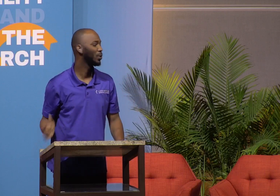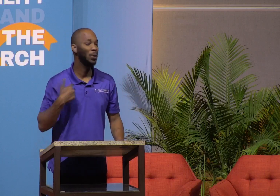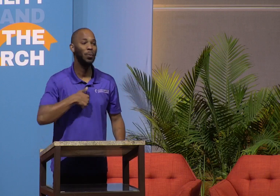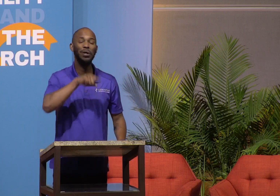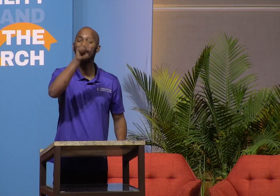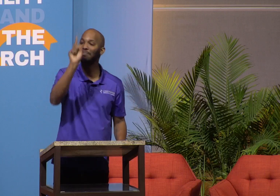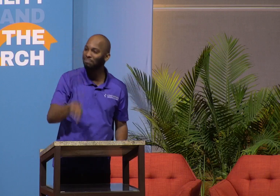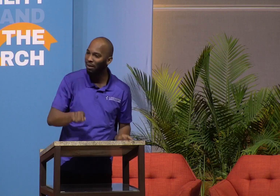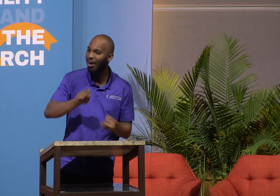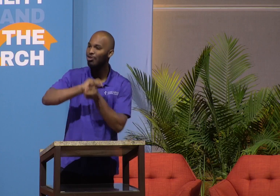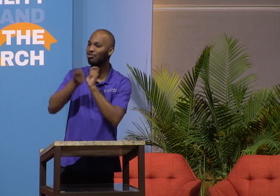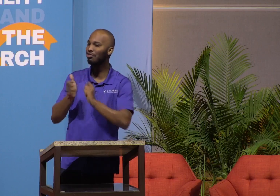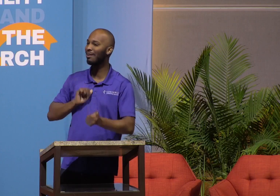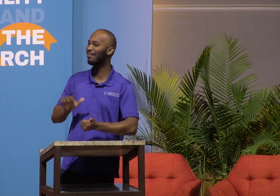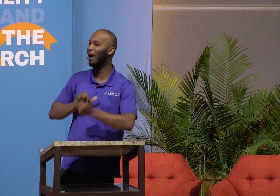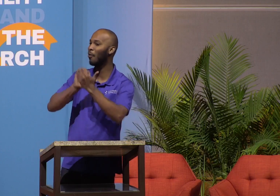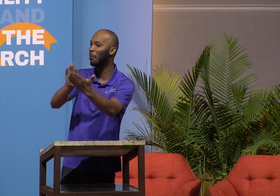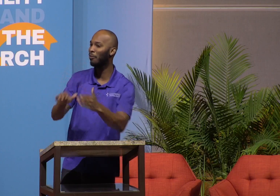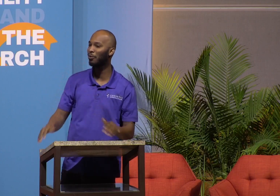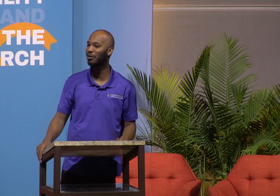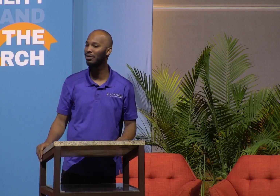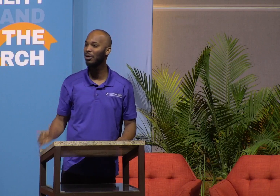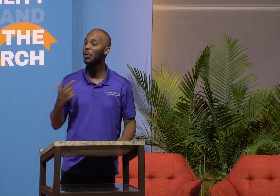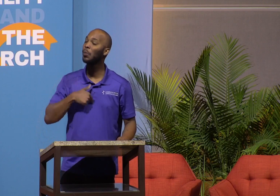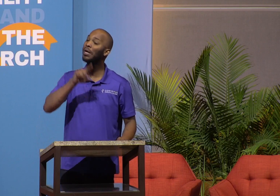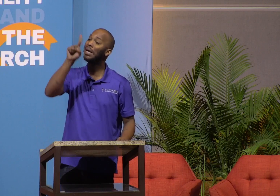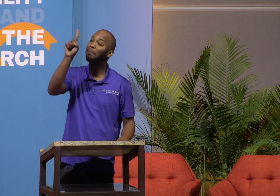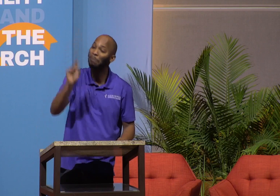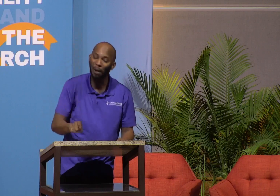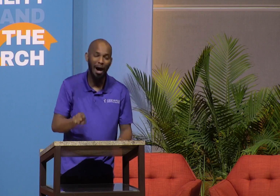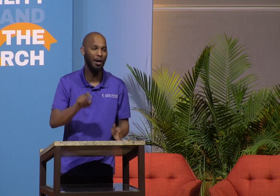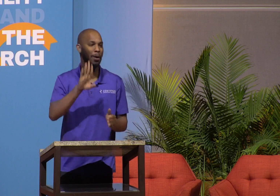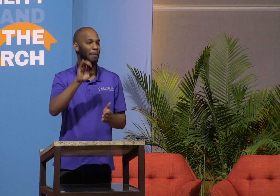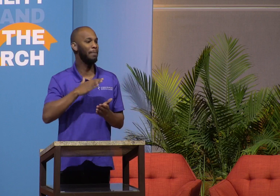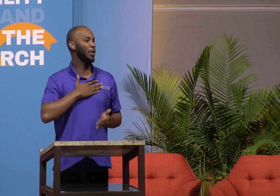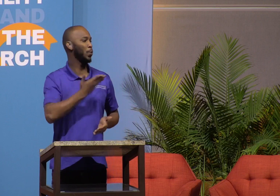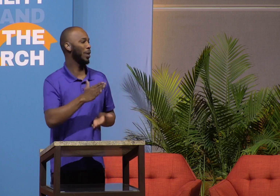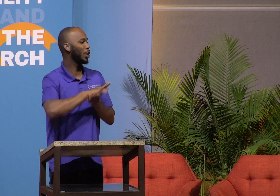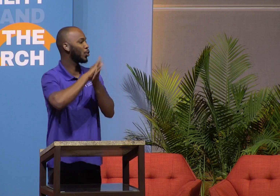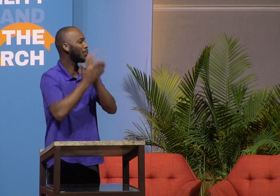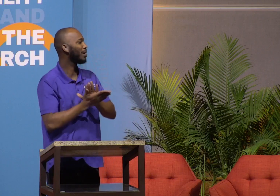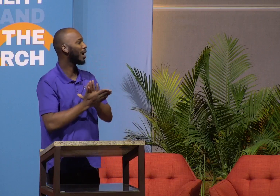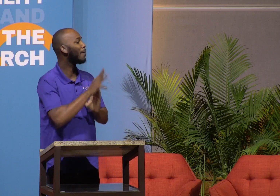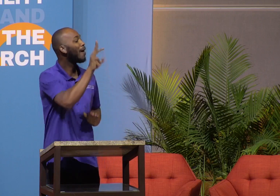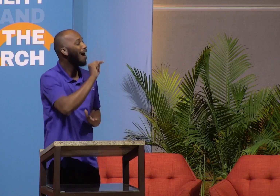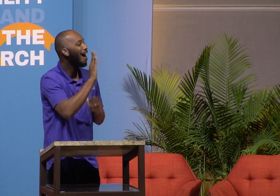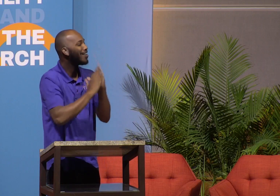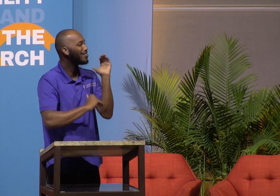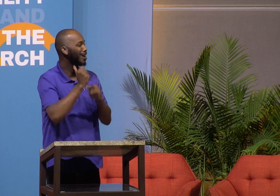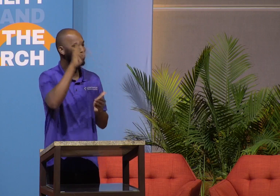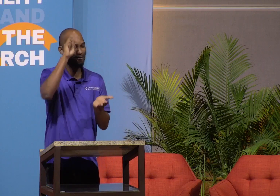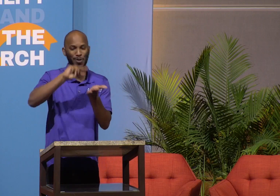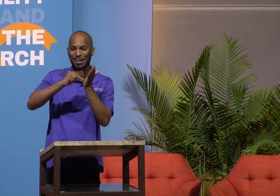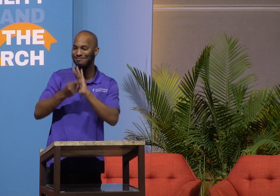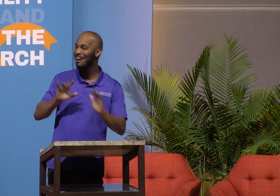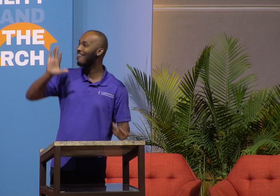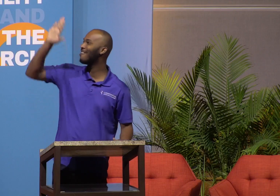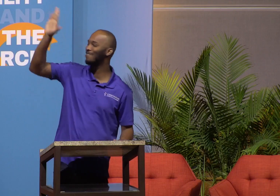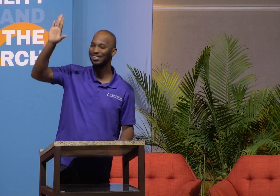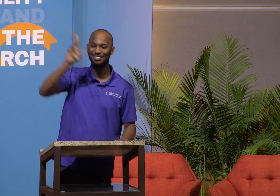We need to be the catalyst for change. We need to transform our approach. We need to be willing to